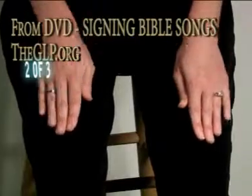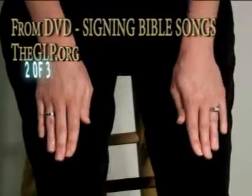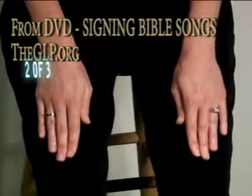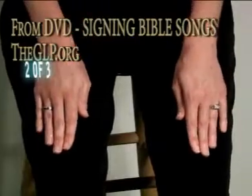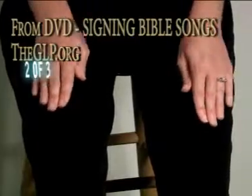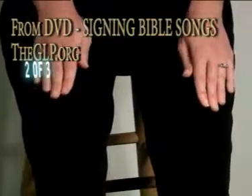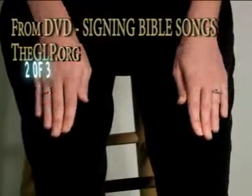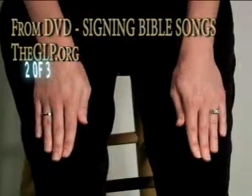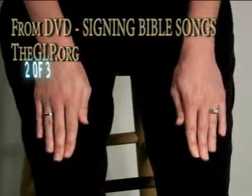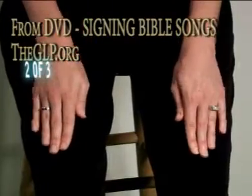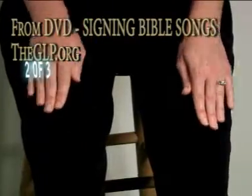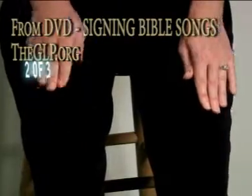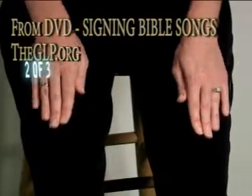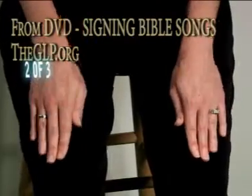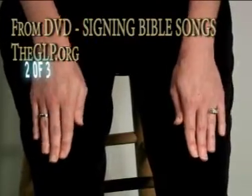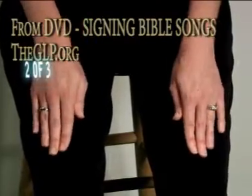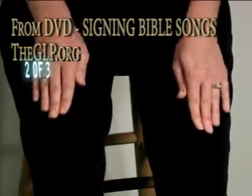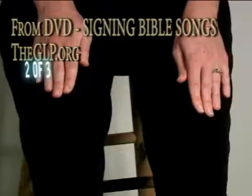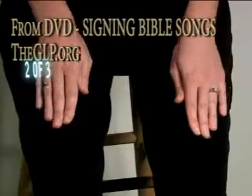be in that number